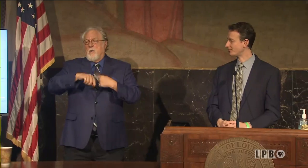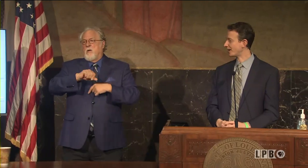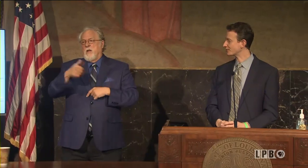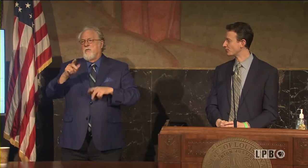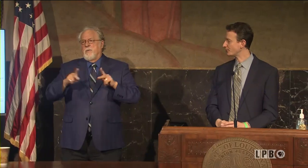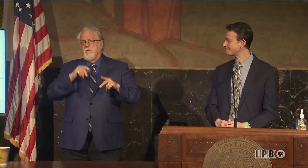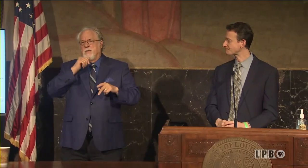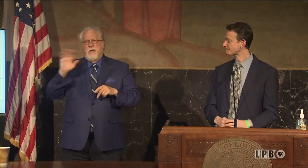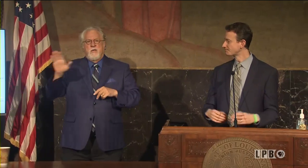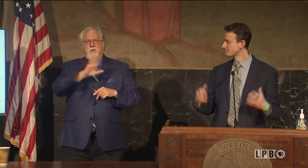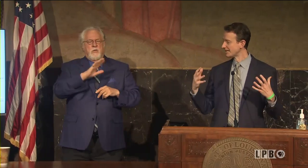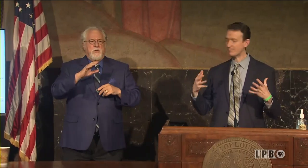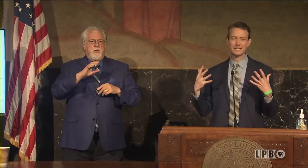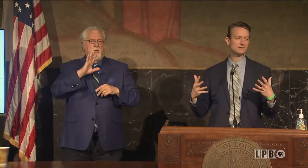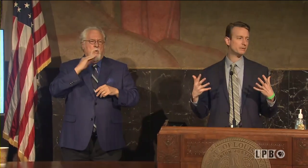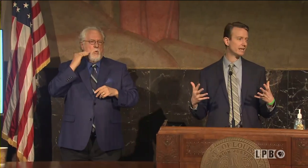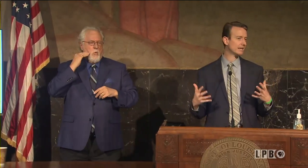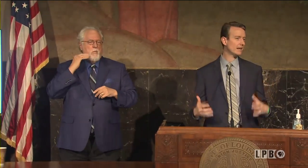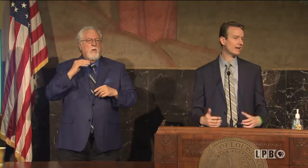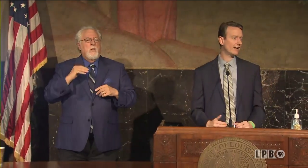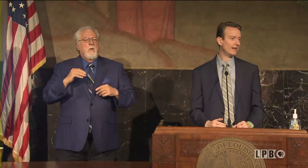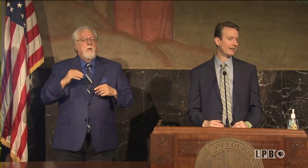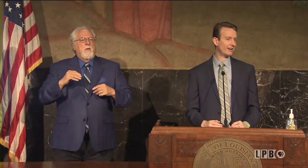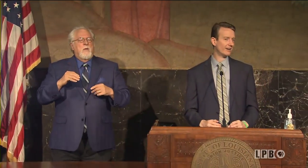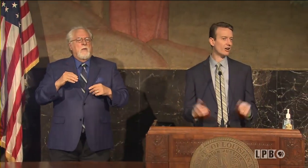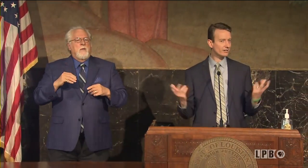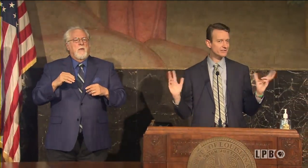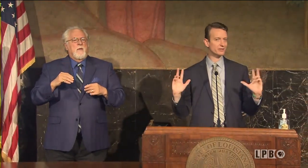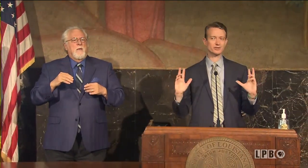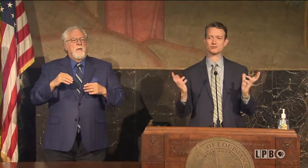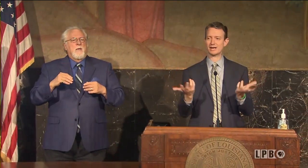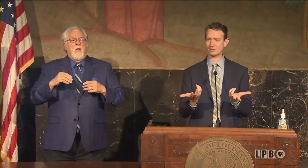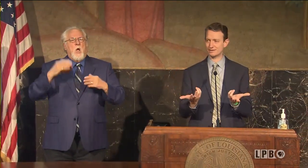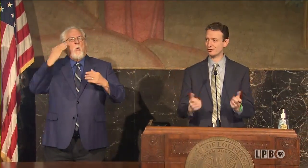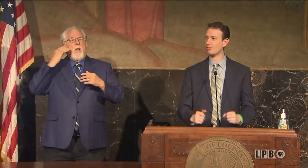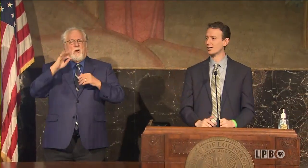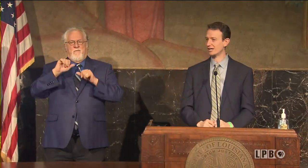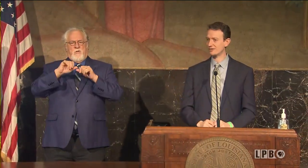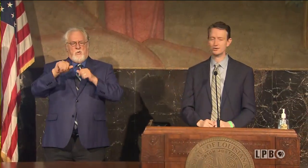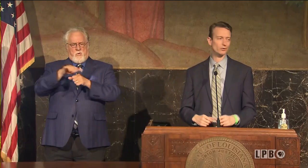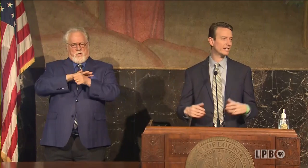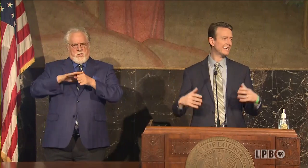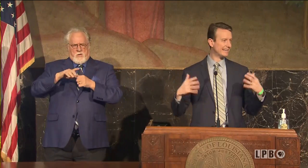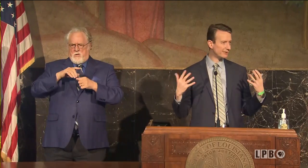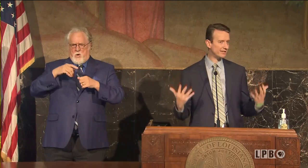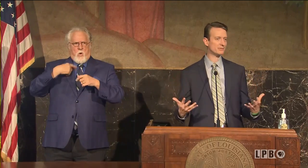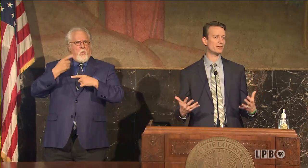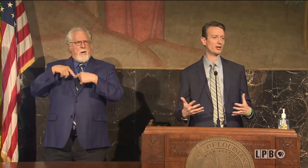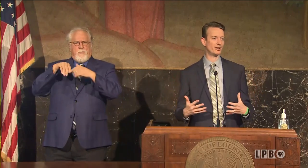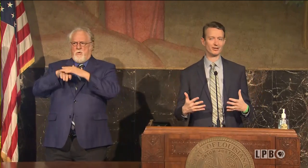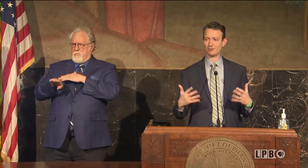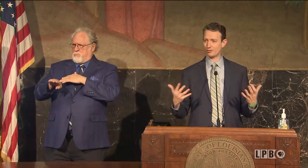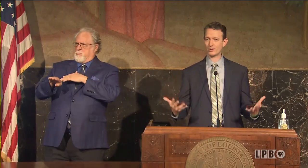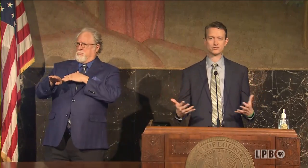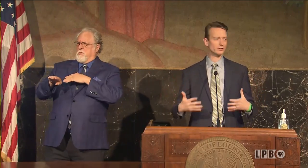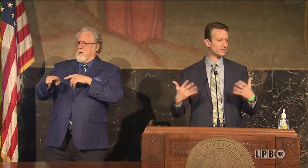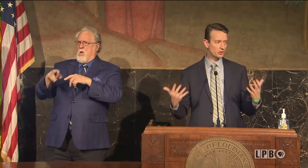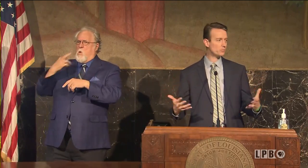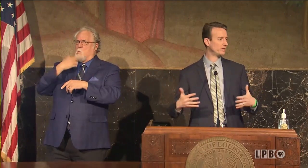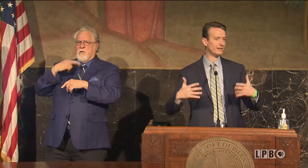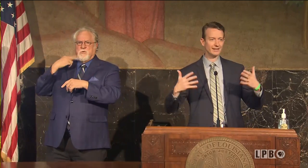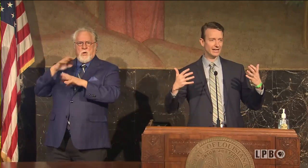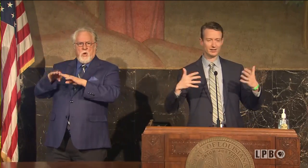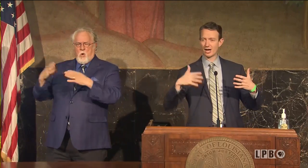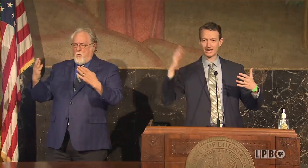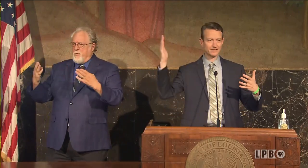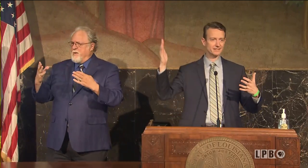that are not in your household. That means being cognizant of the surroundings that you're walking into. And if it is a restaurant that's